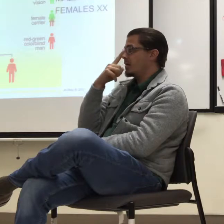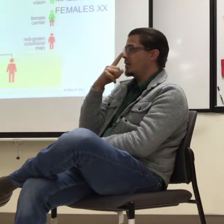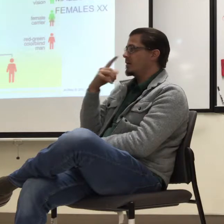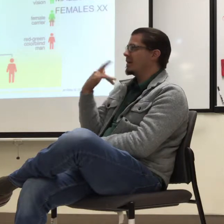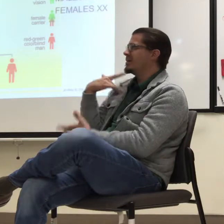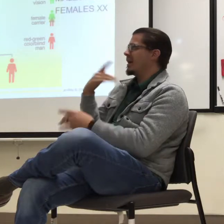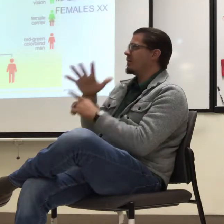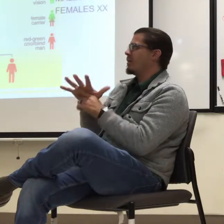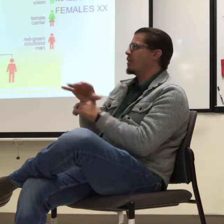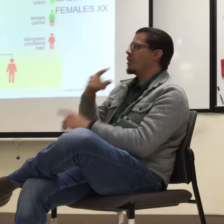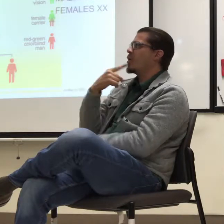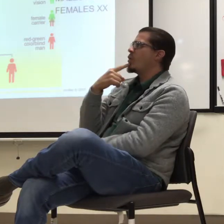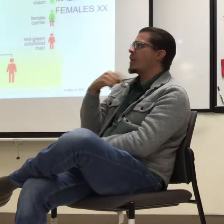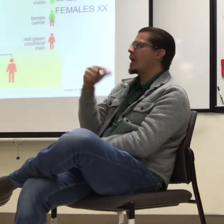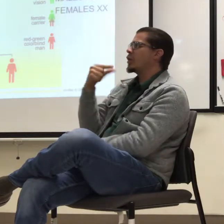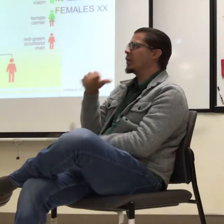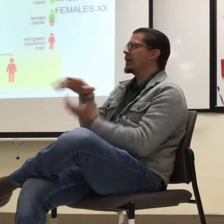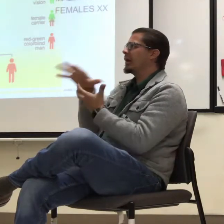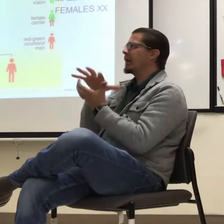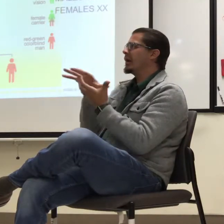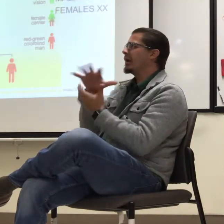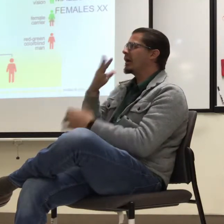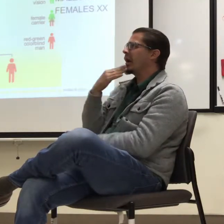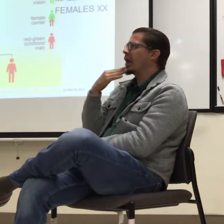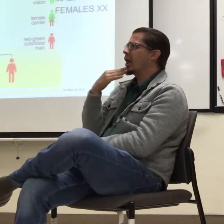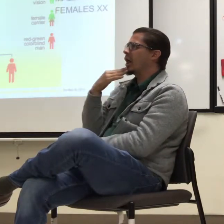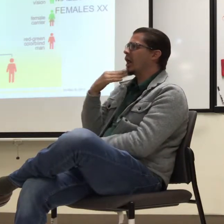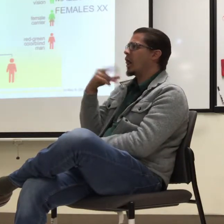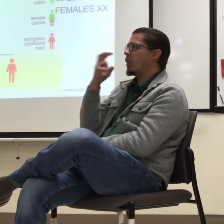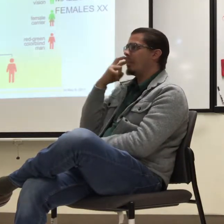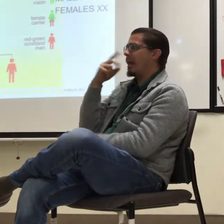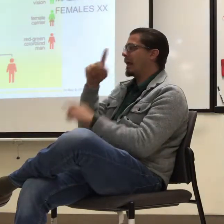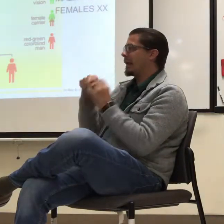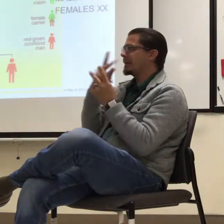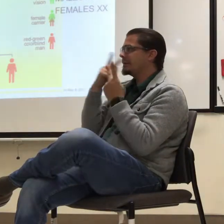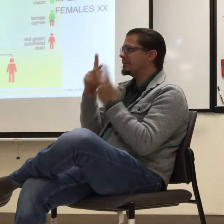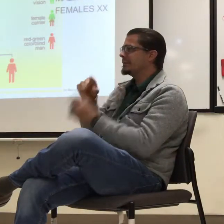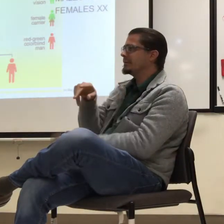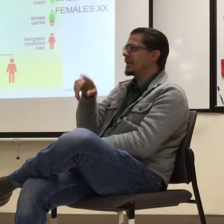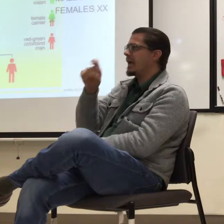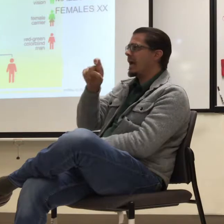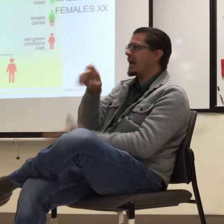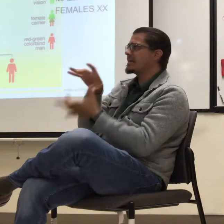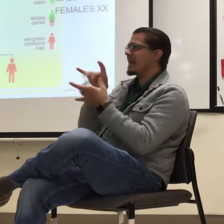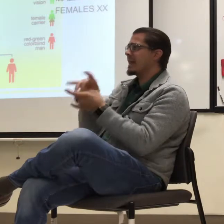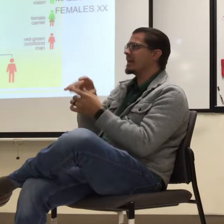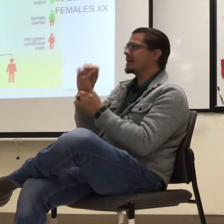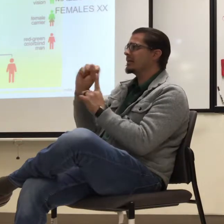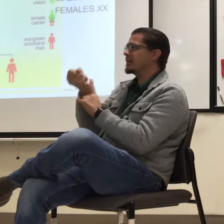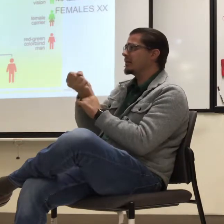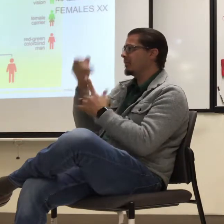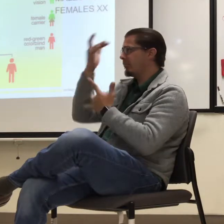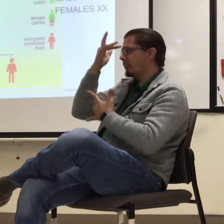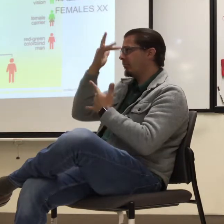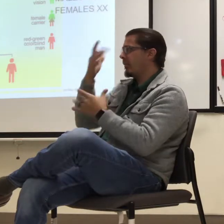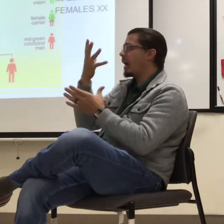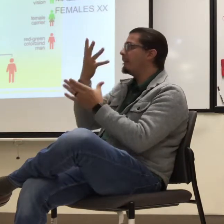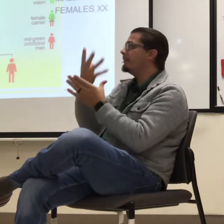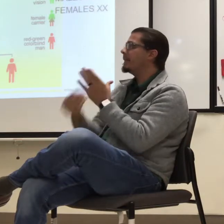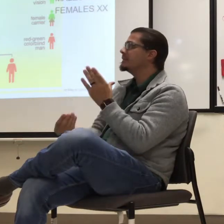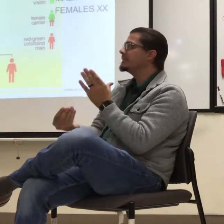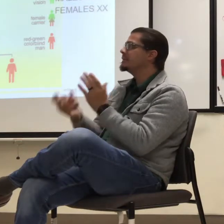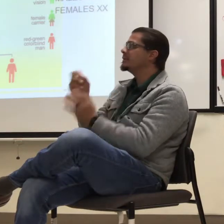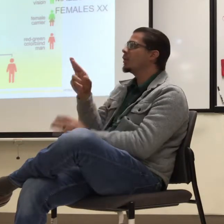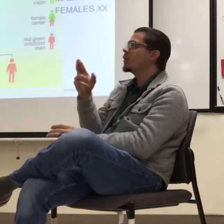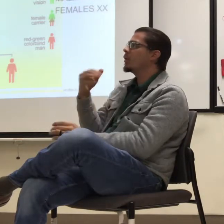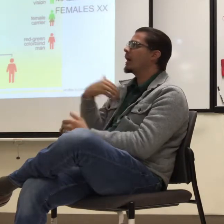is red-green color blindness. It's an X-linked condition where you're missing or you